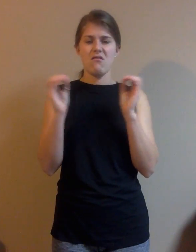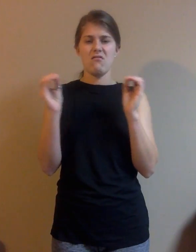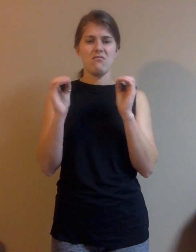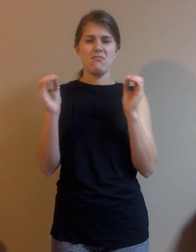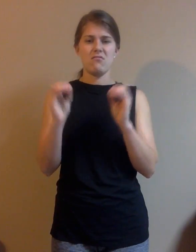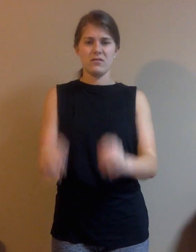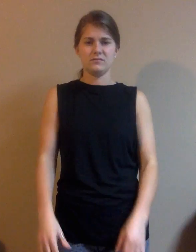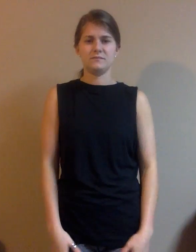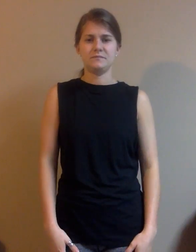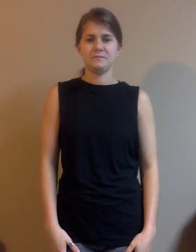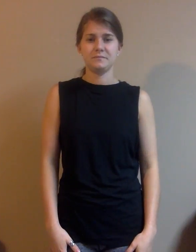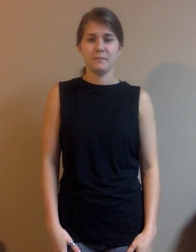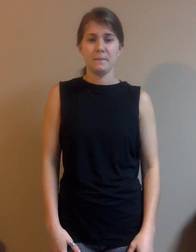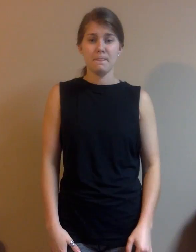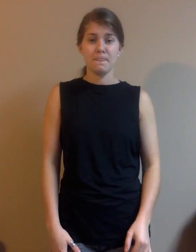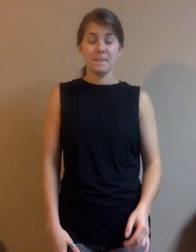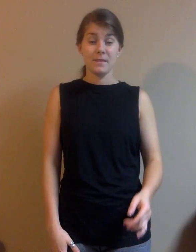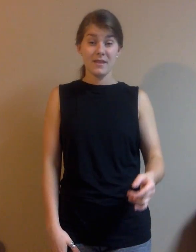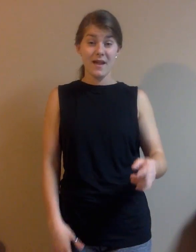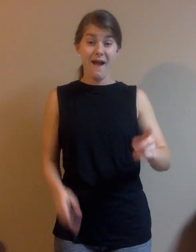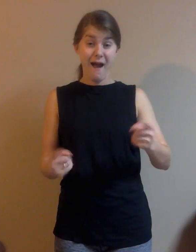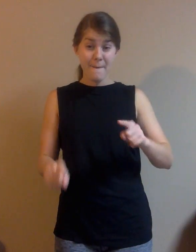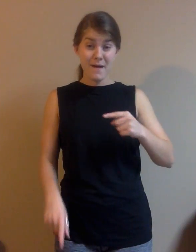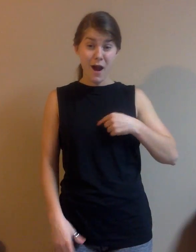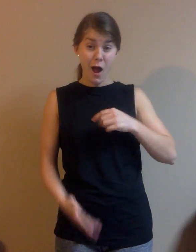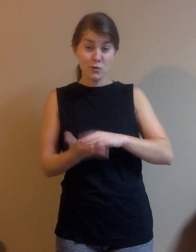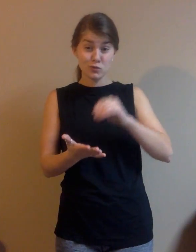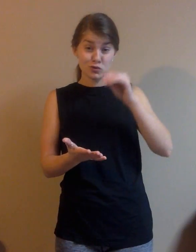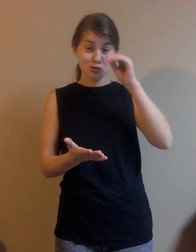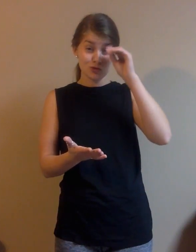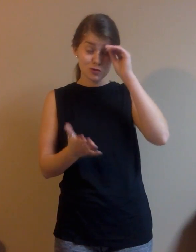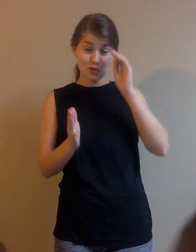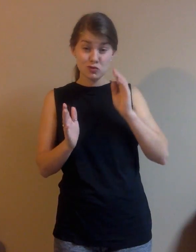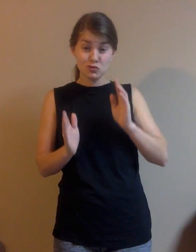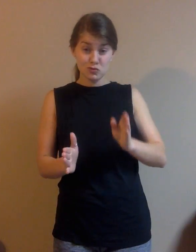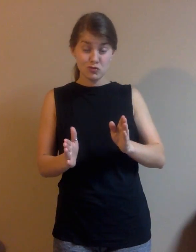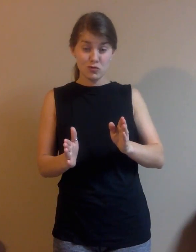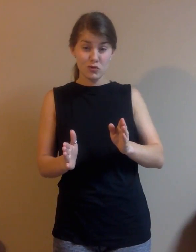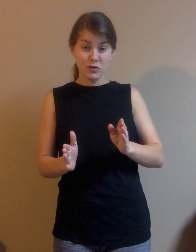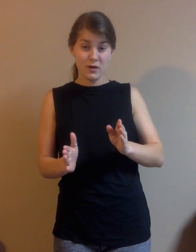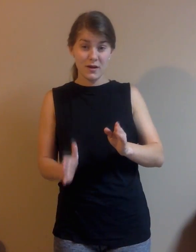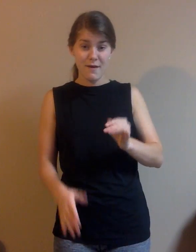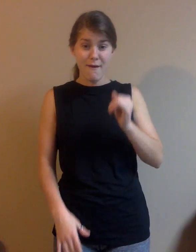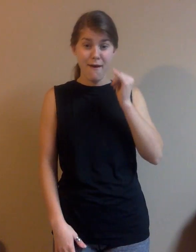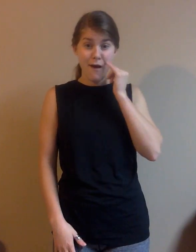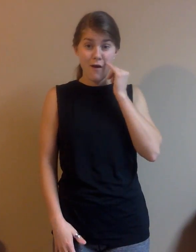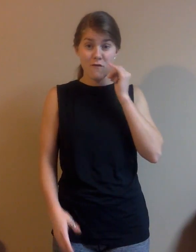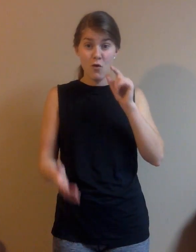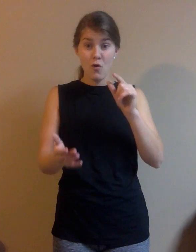student, if you had a degree, you had a job. If you didn't have a job, it's because you didn't want one. And I didn't want one, frankly. So,